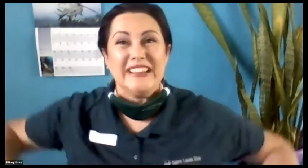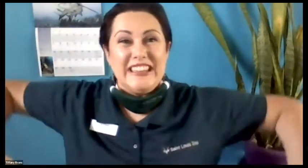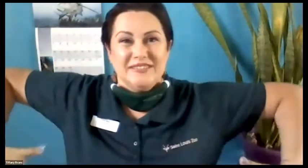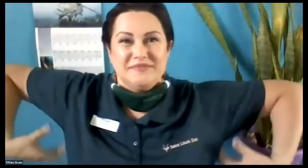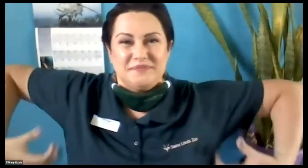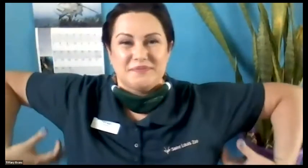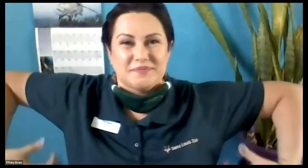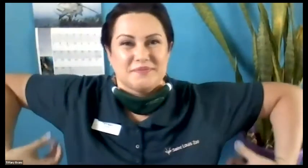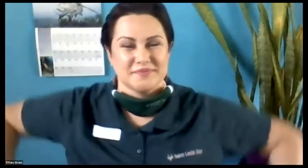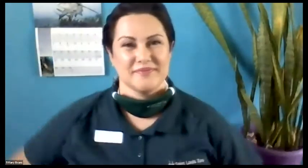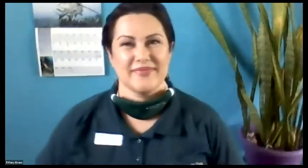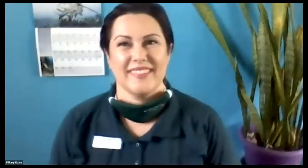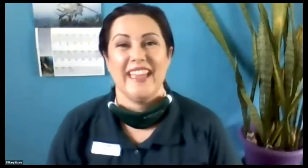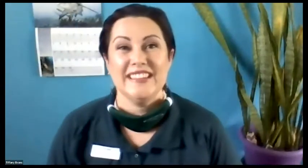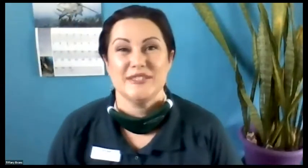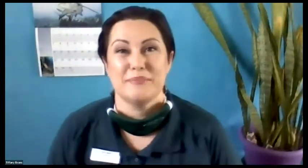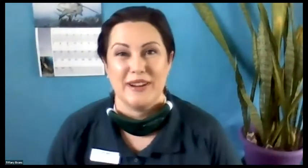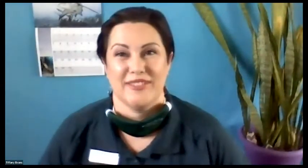Monkey. And butterfly.